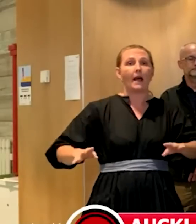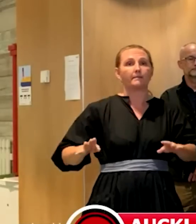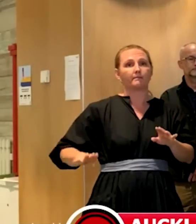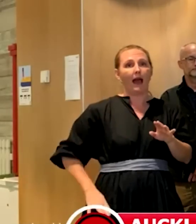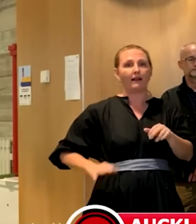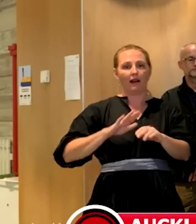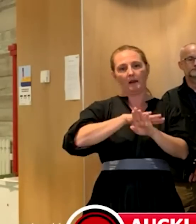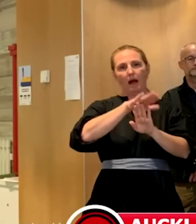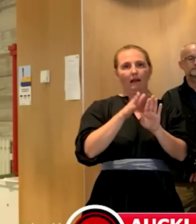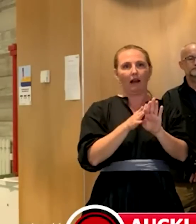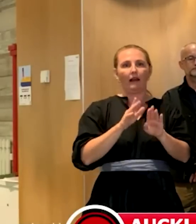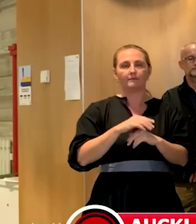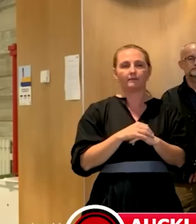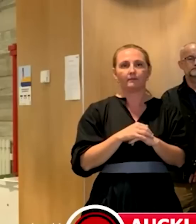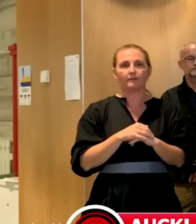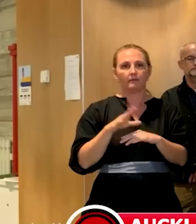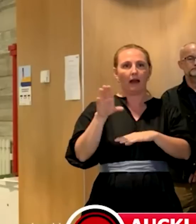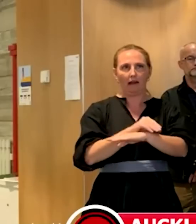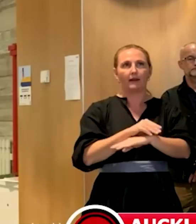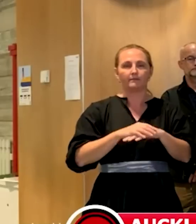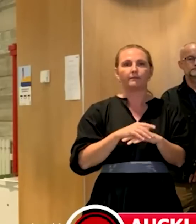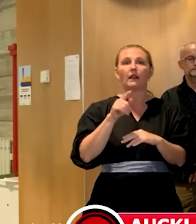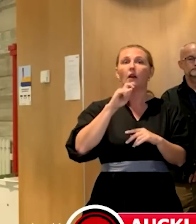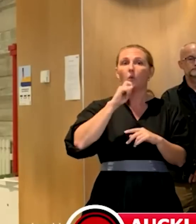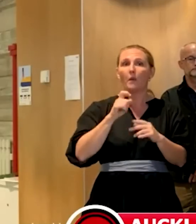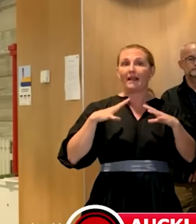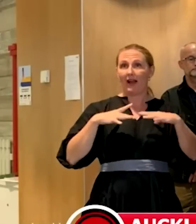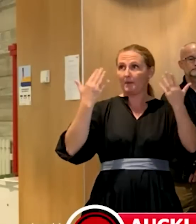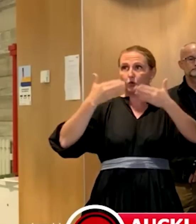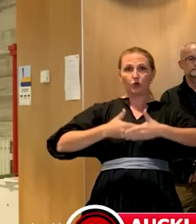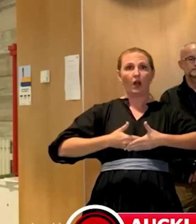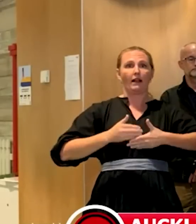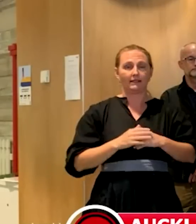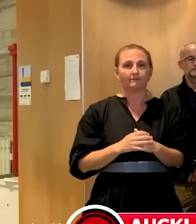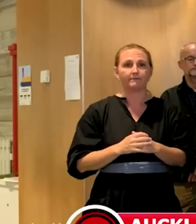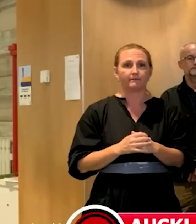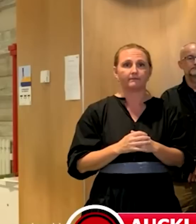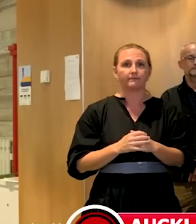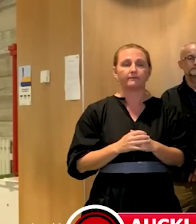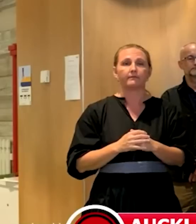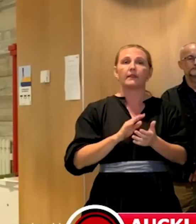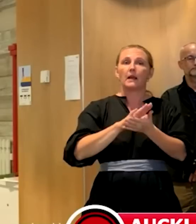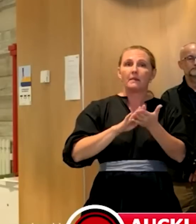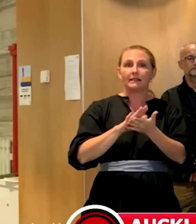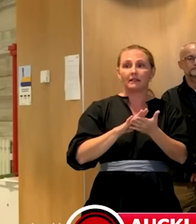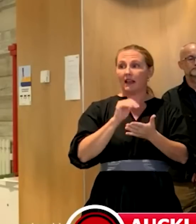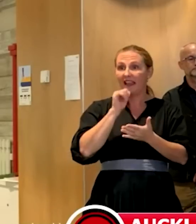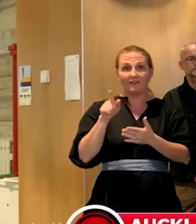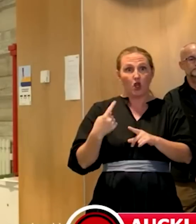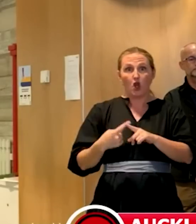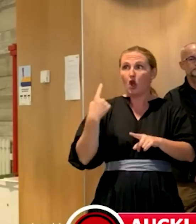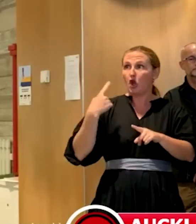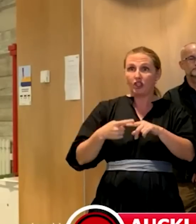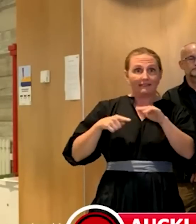Mangere. And this centre will be available overnight for people that do need urgent accommodation